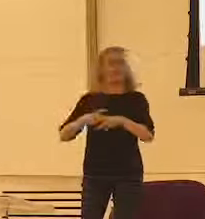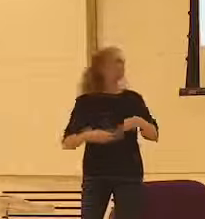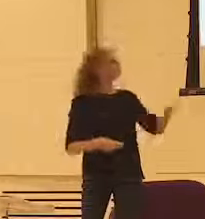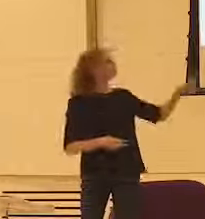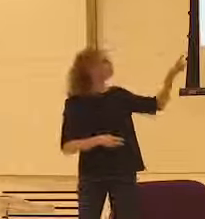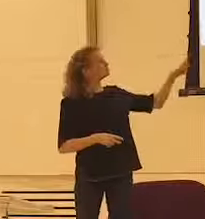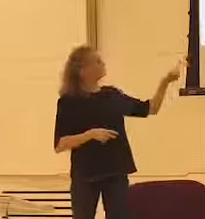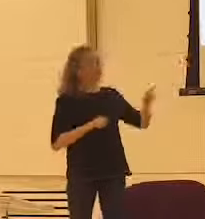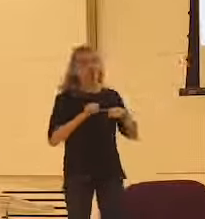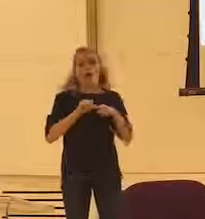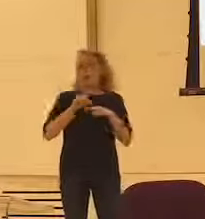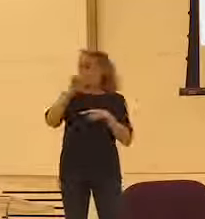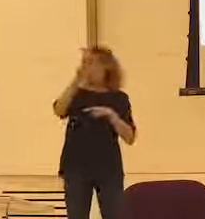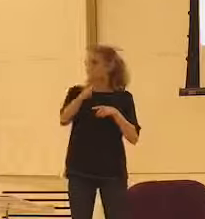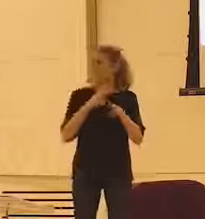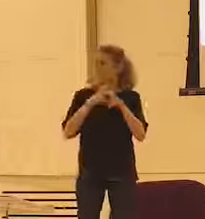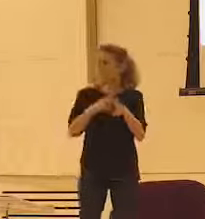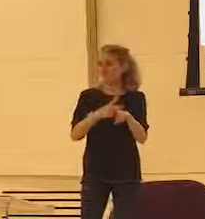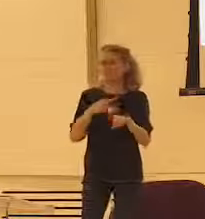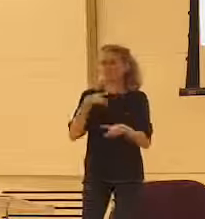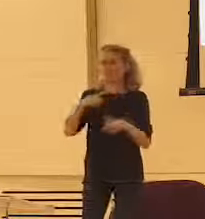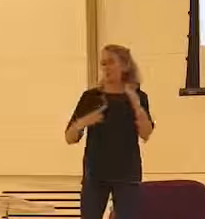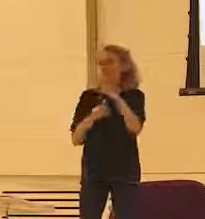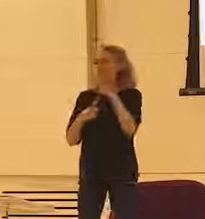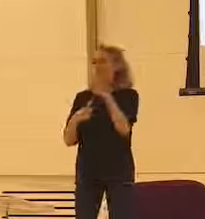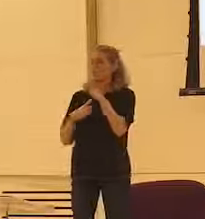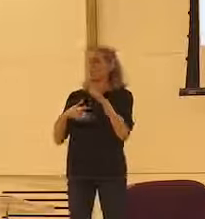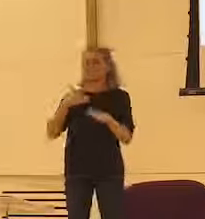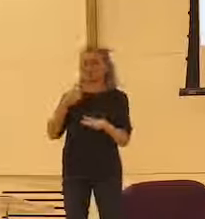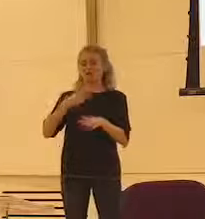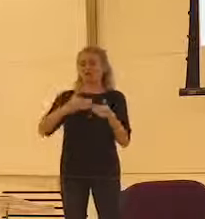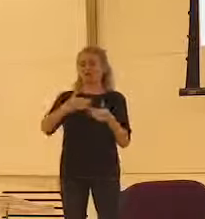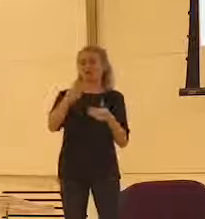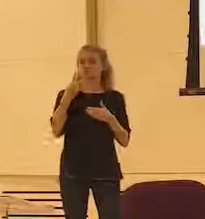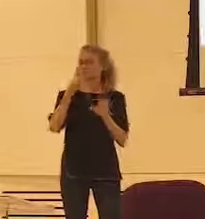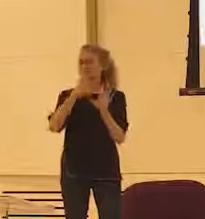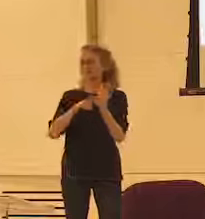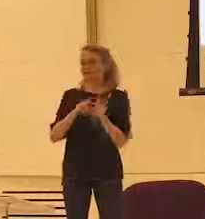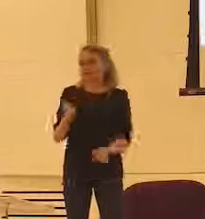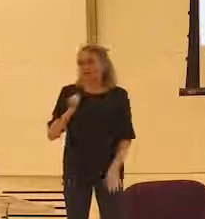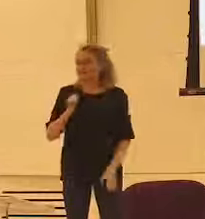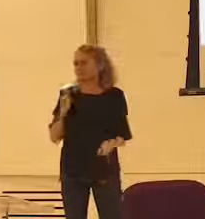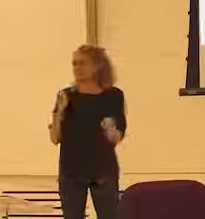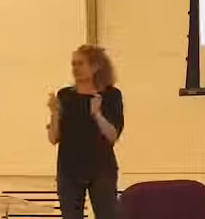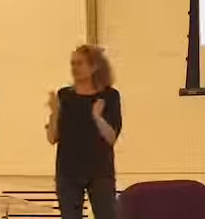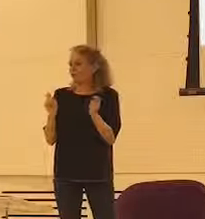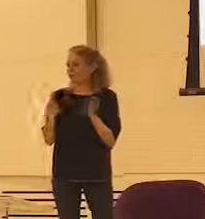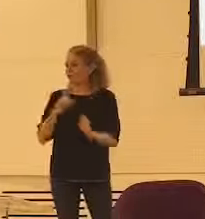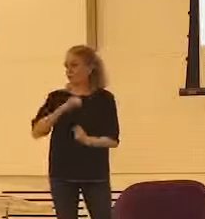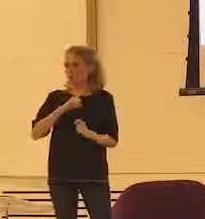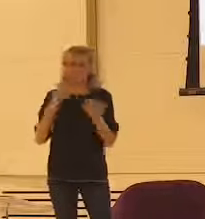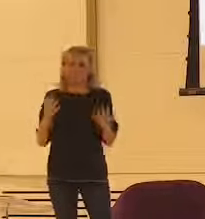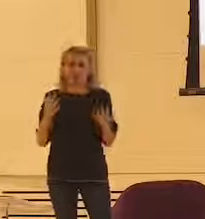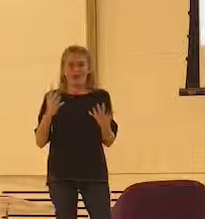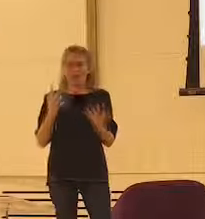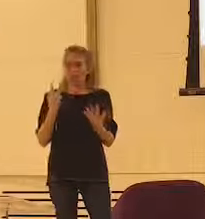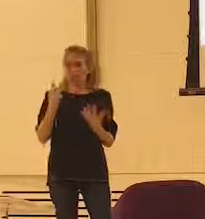and self-care, and aftercare. And we feel in the next 20 years, we expect some changes to happen,